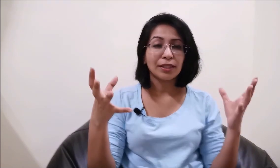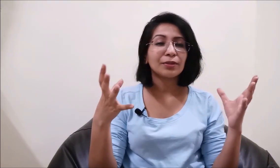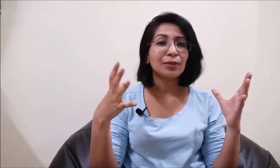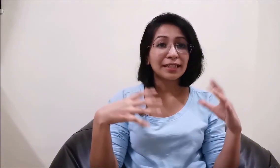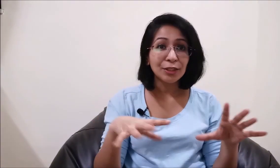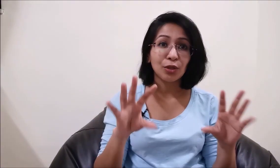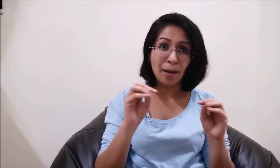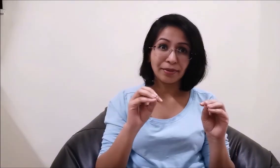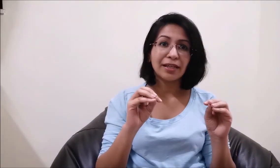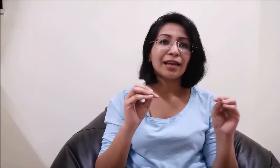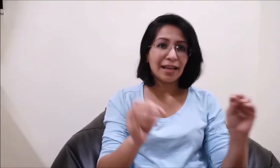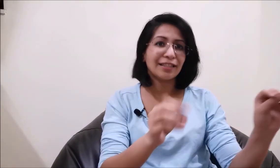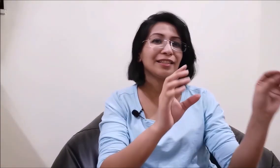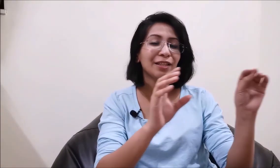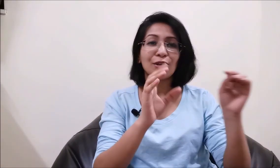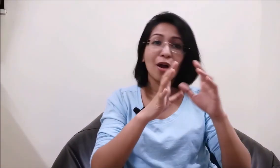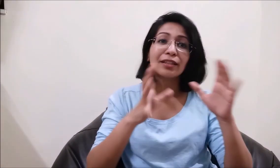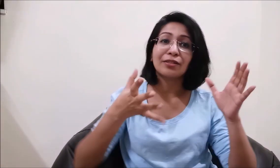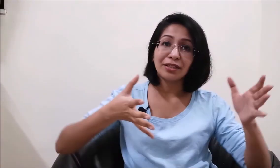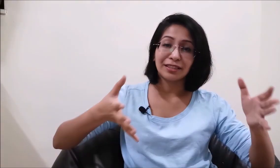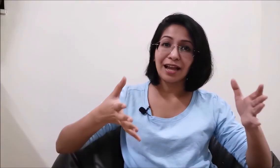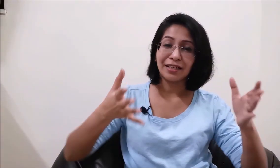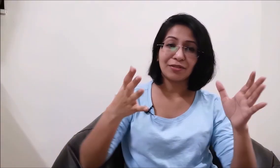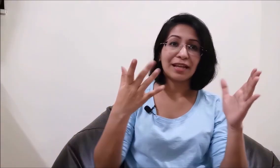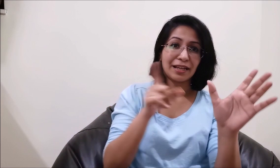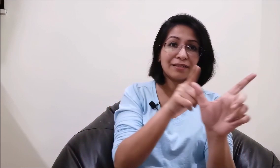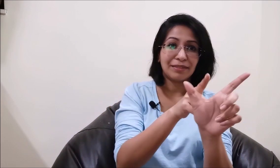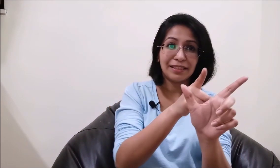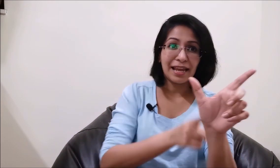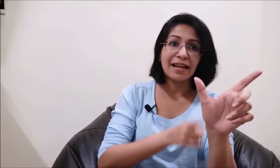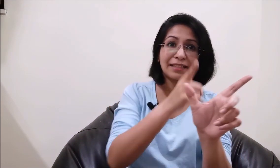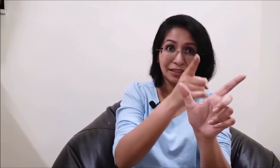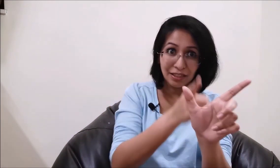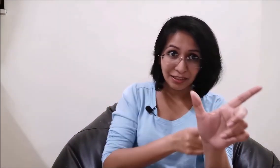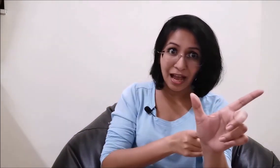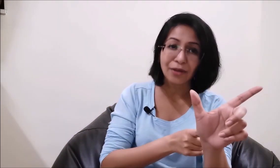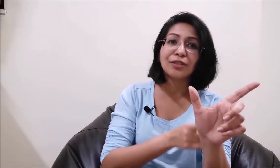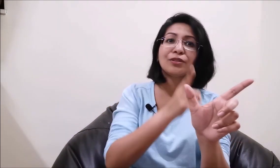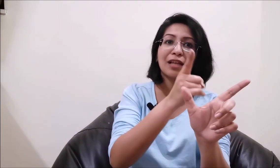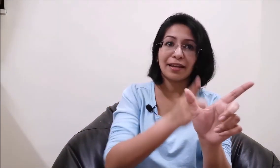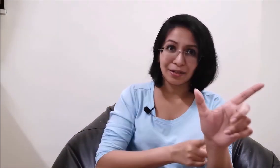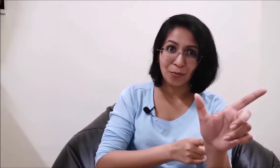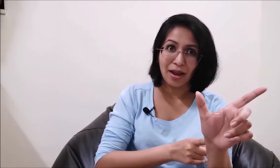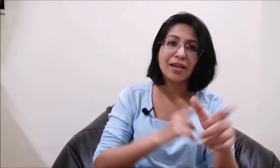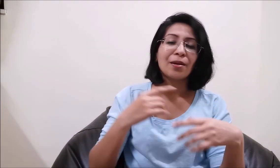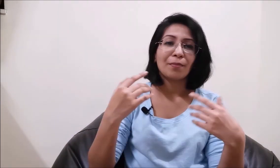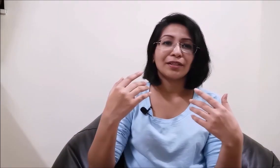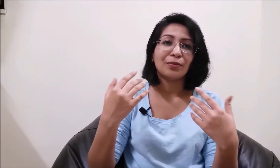what we tend to copy is not the real sign. If it, like in the end I said this is how you sign it, Y, but we